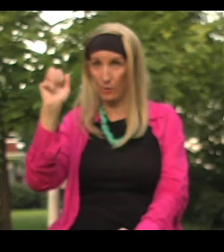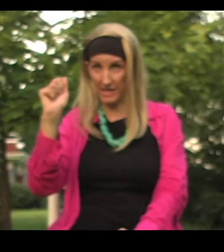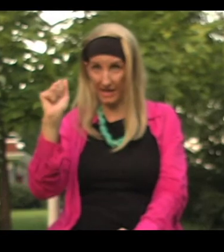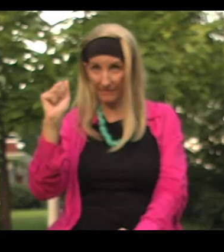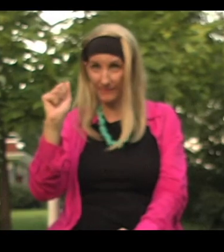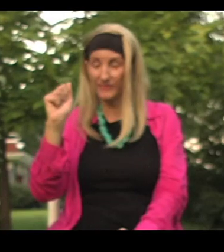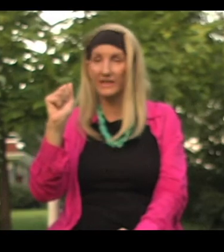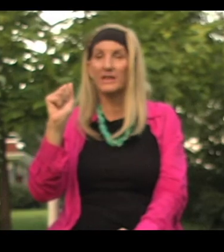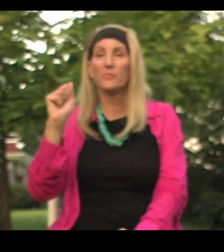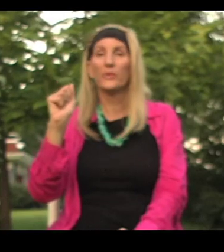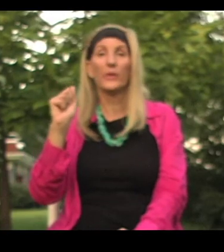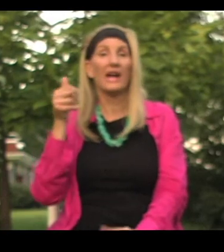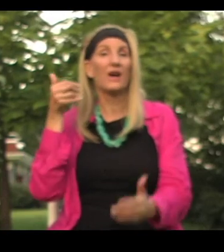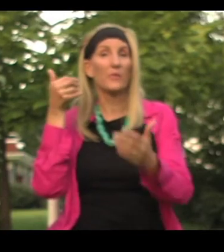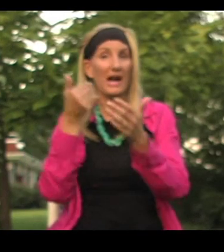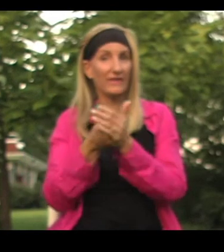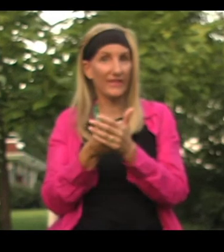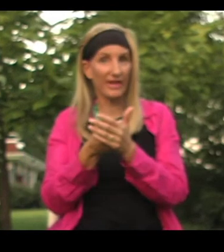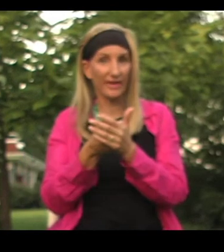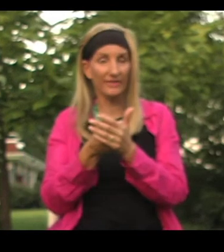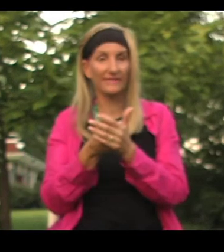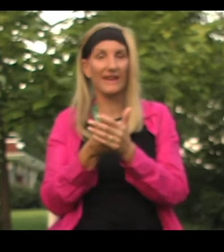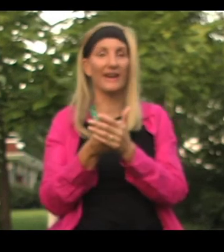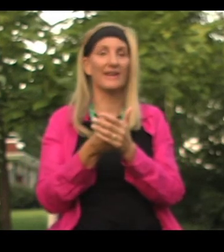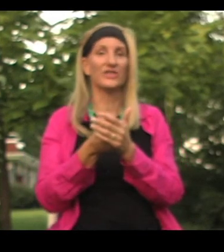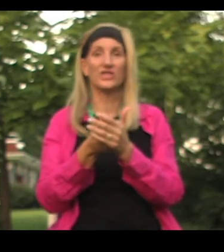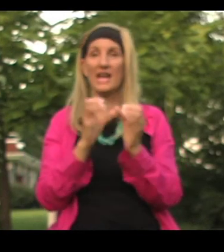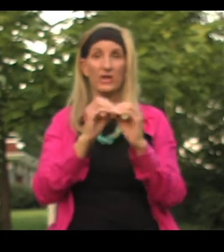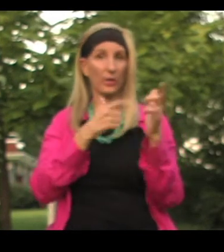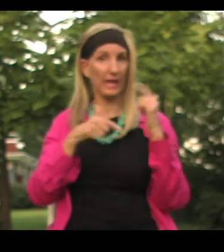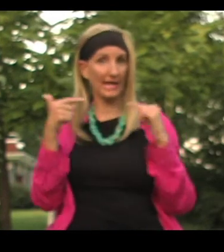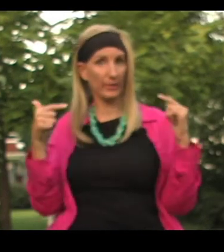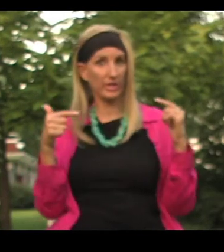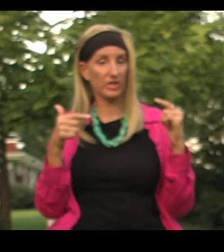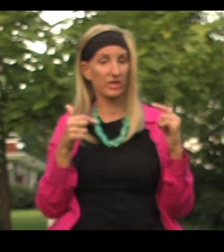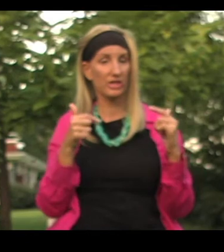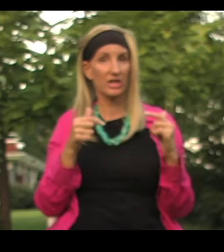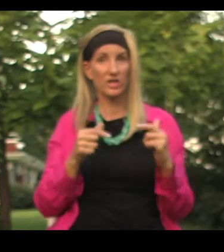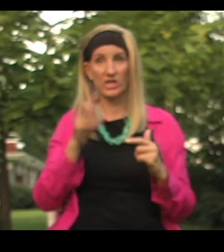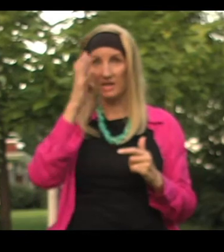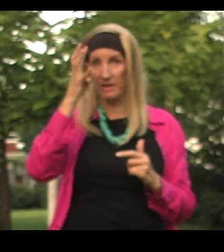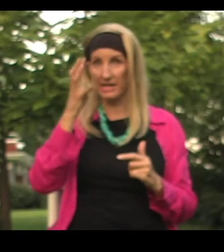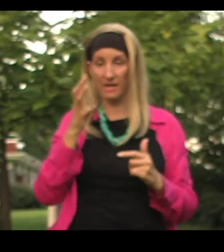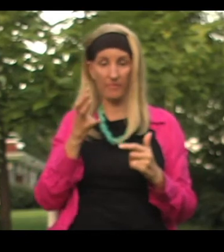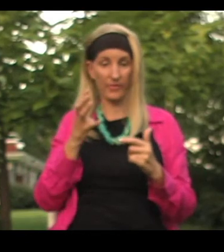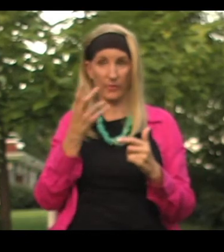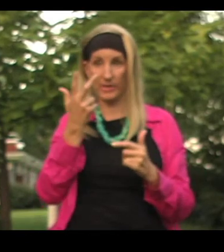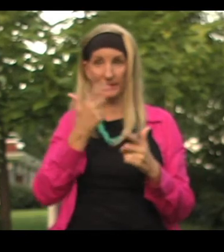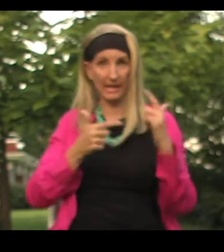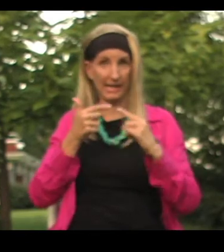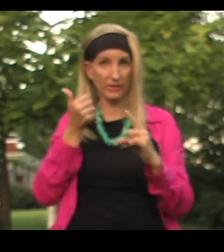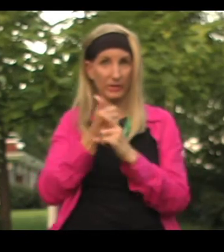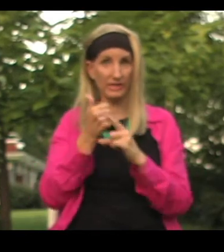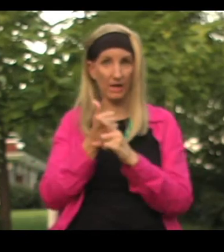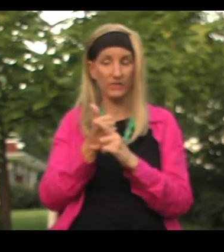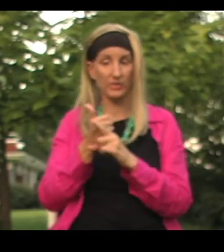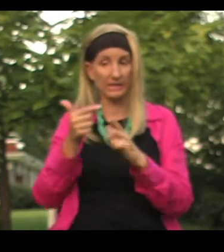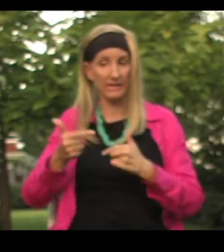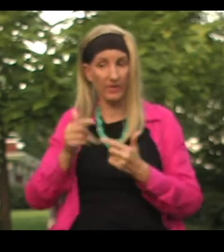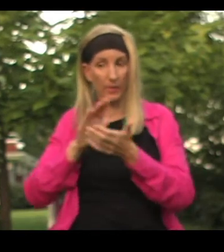Claudia, but when I arrived there, she had no language. She had made up 3 signs herself. She was living with a